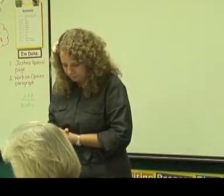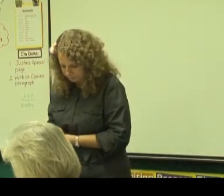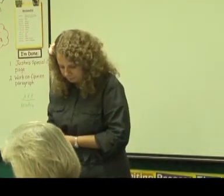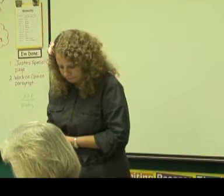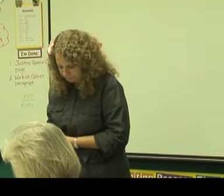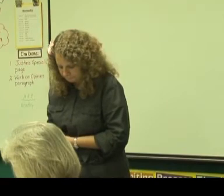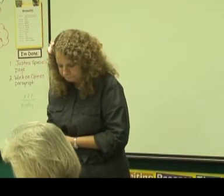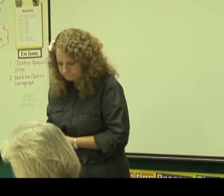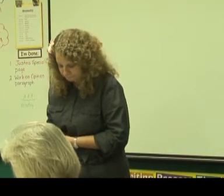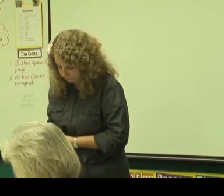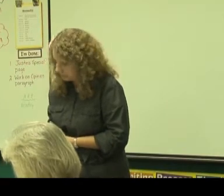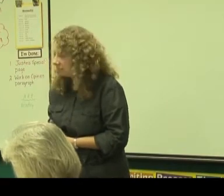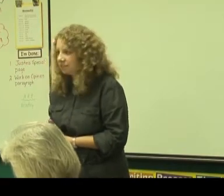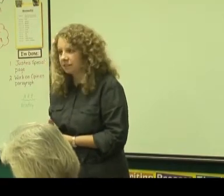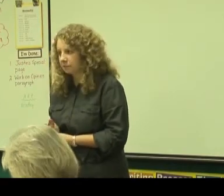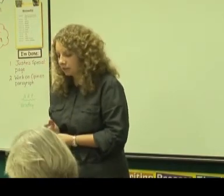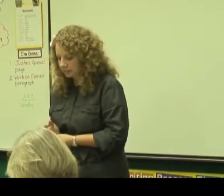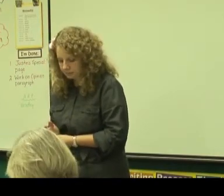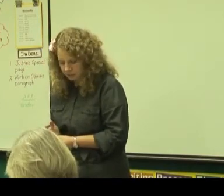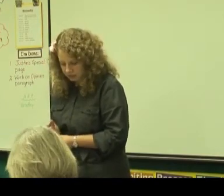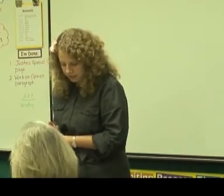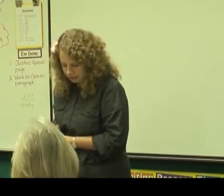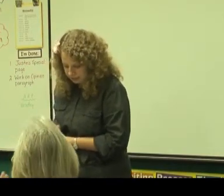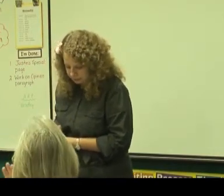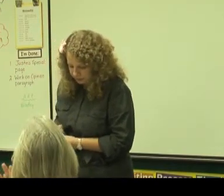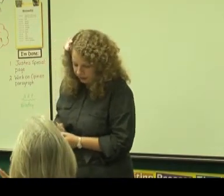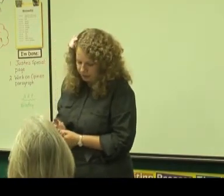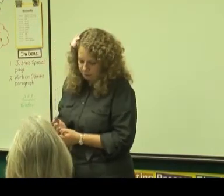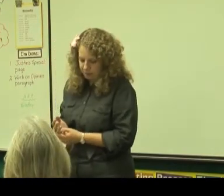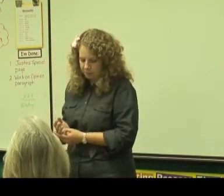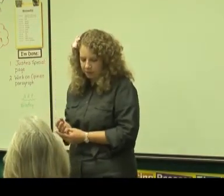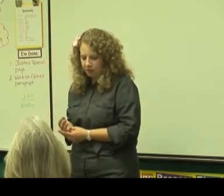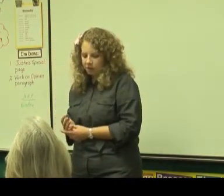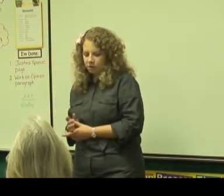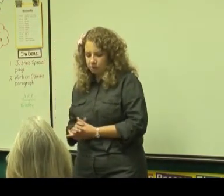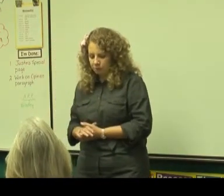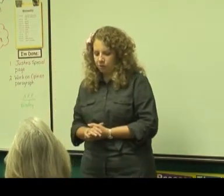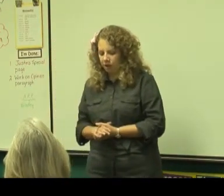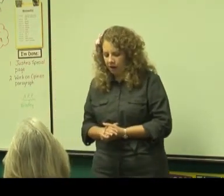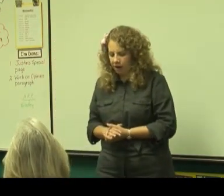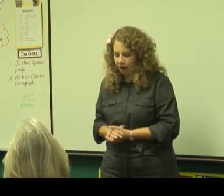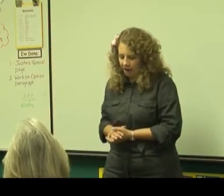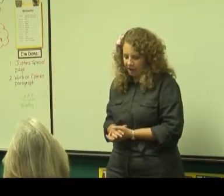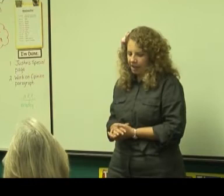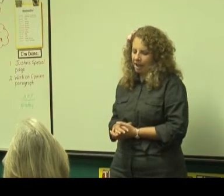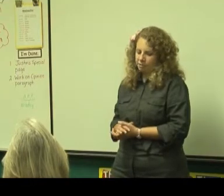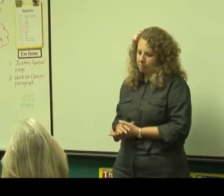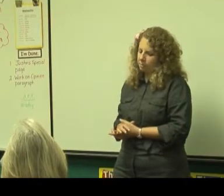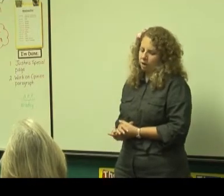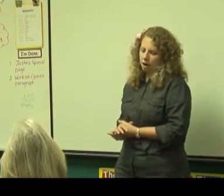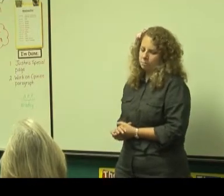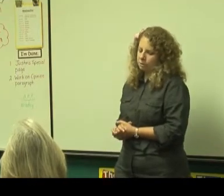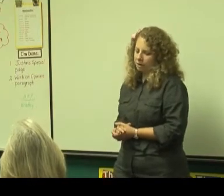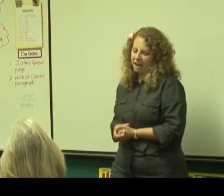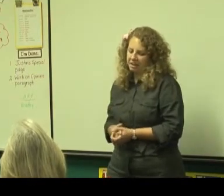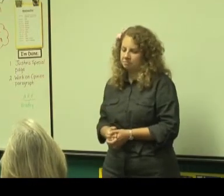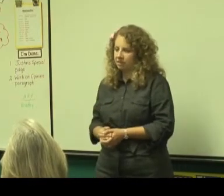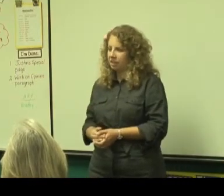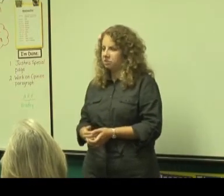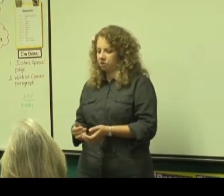Same concept. It's the same concept. And the same thing, I remember the blue car I remember car blue I. Okay,